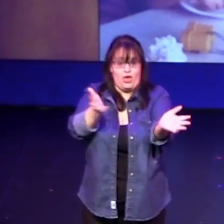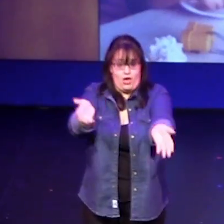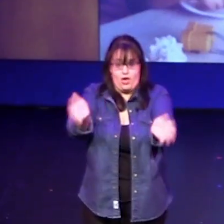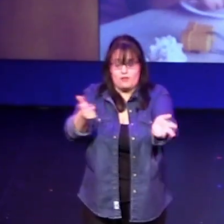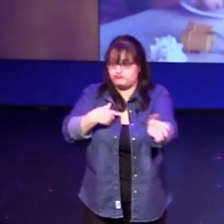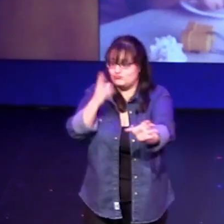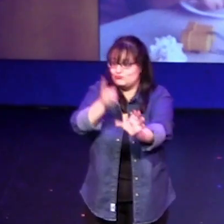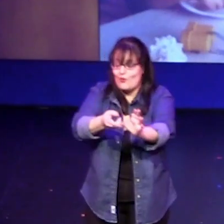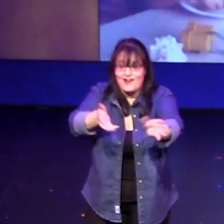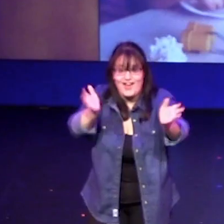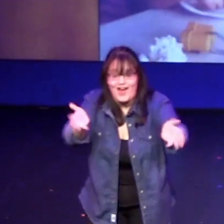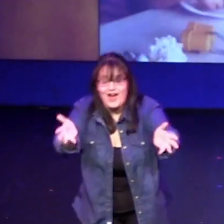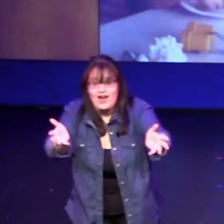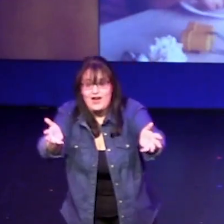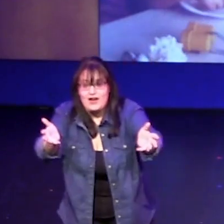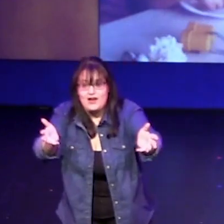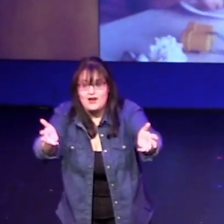sitting with 3 girls, signing away.